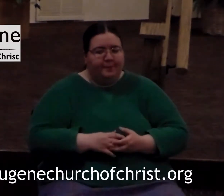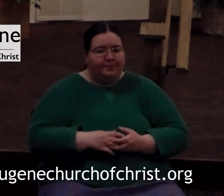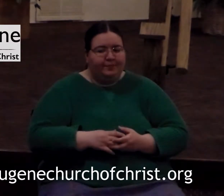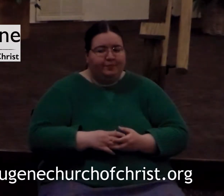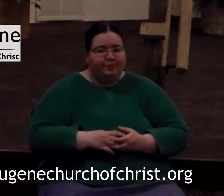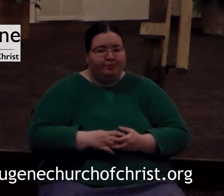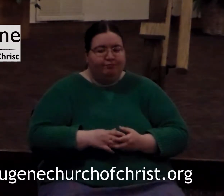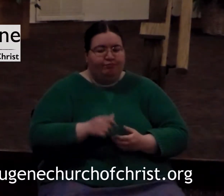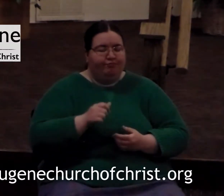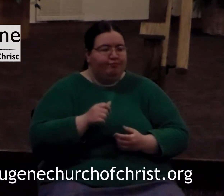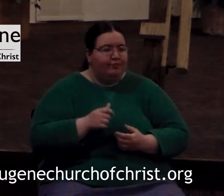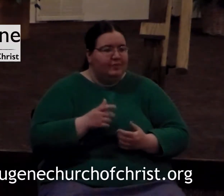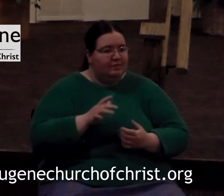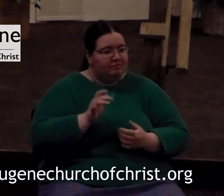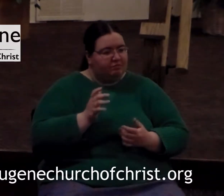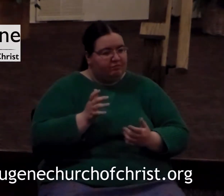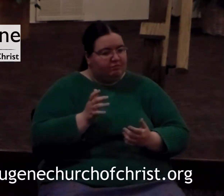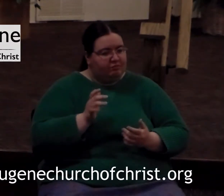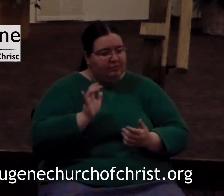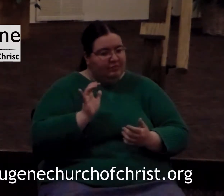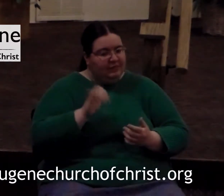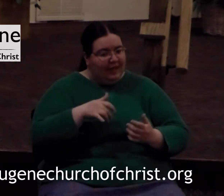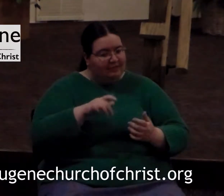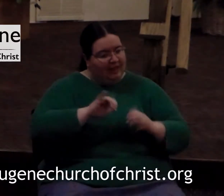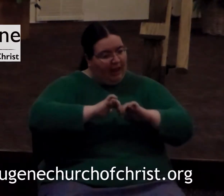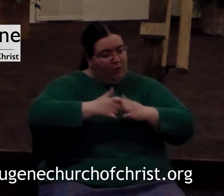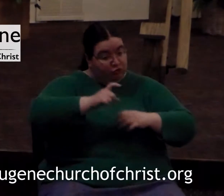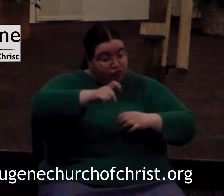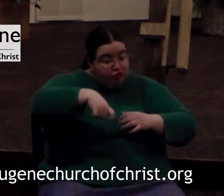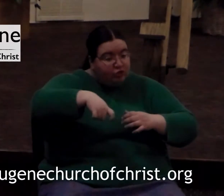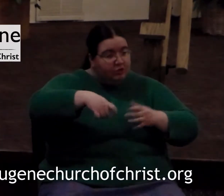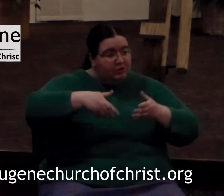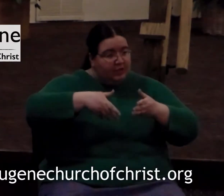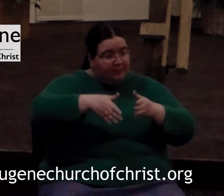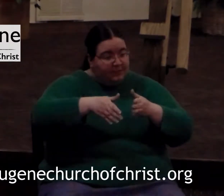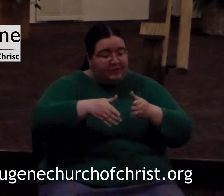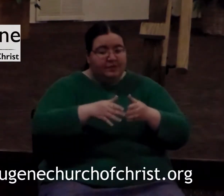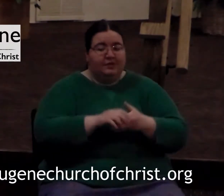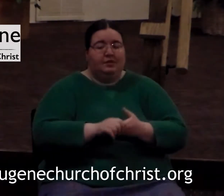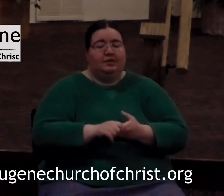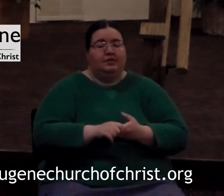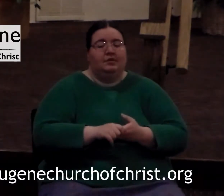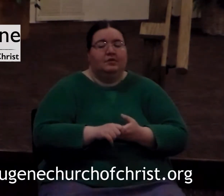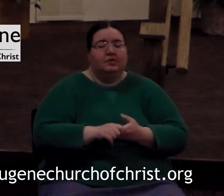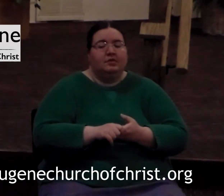way things can go and a way things ought to go. We have to be a little more in